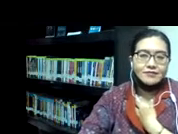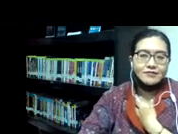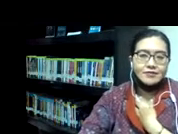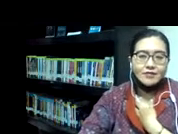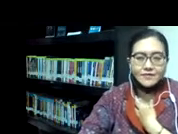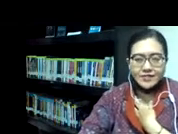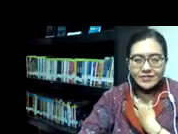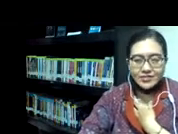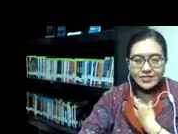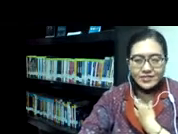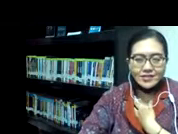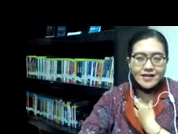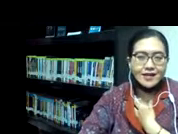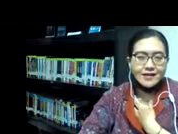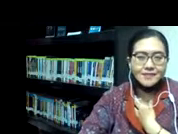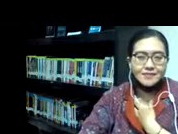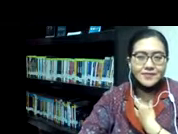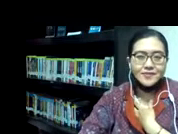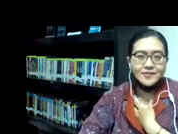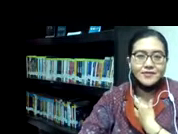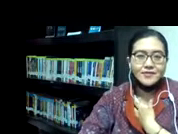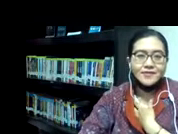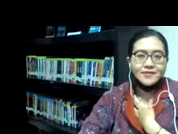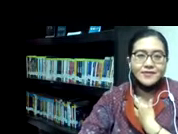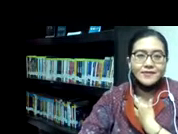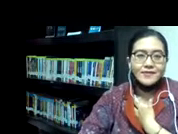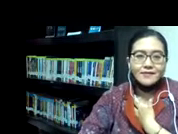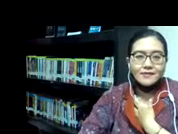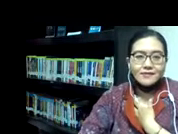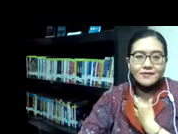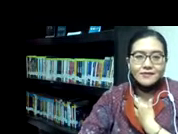which is written in Himes,